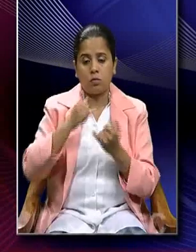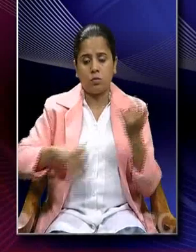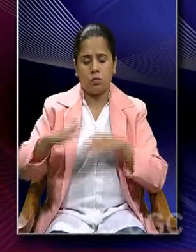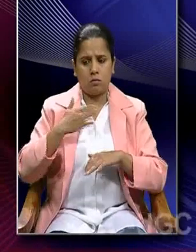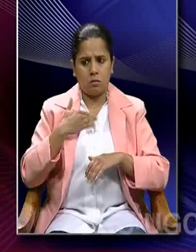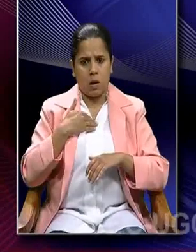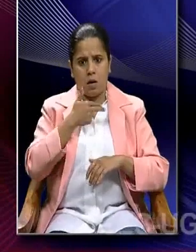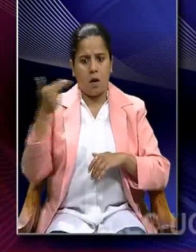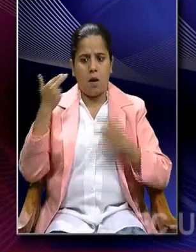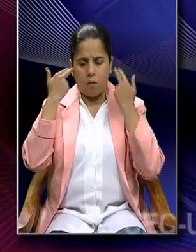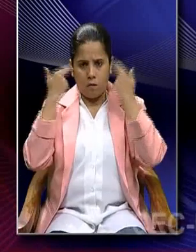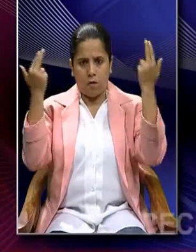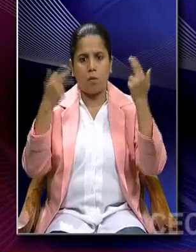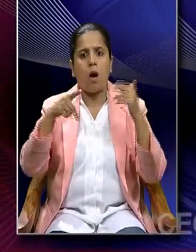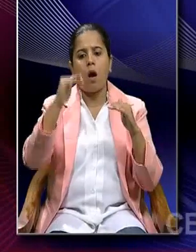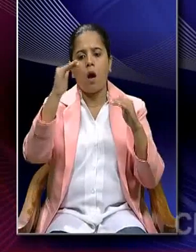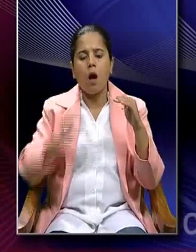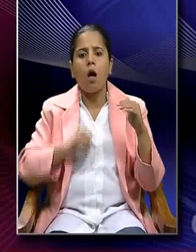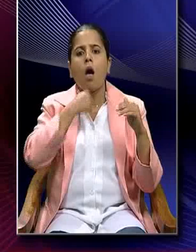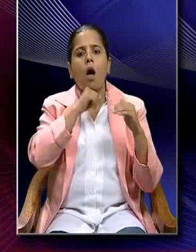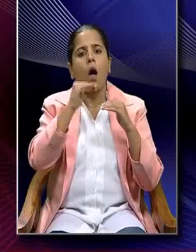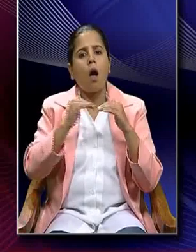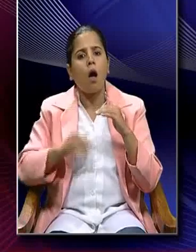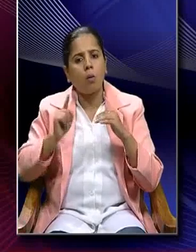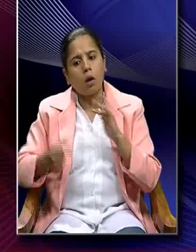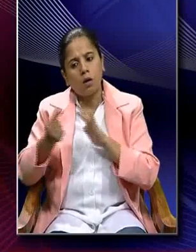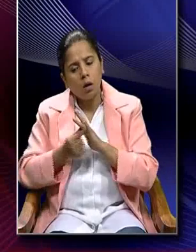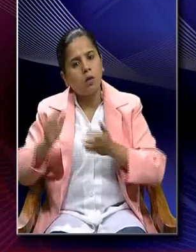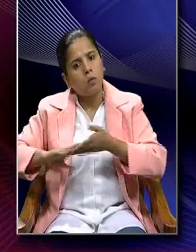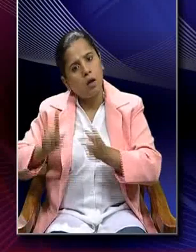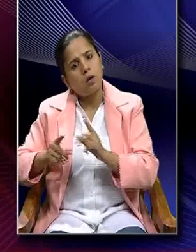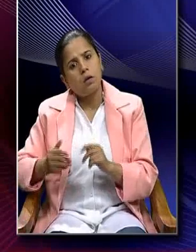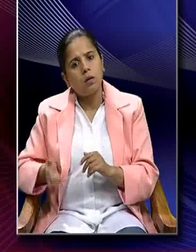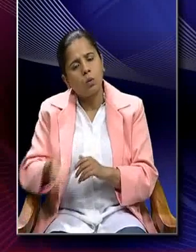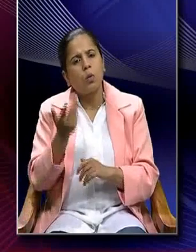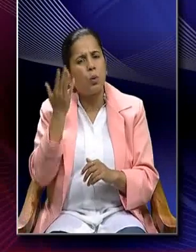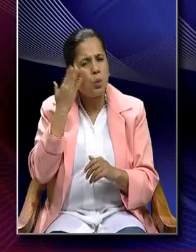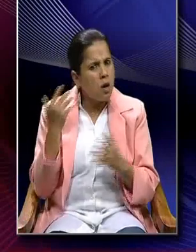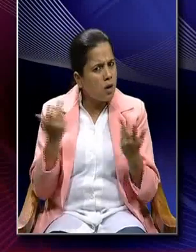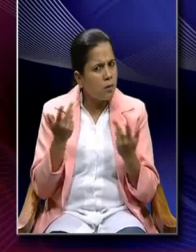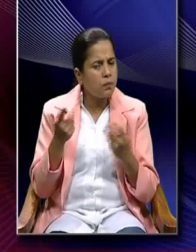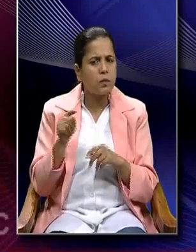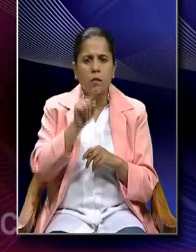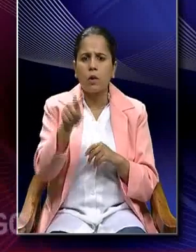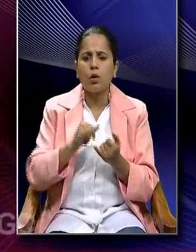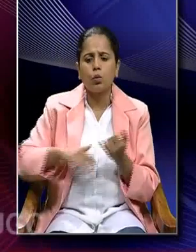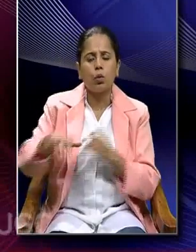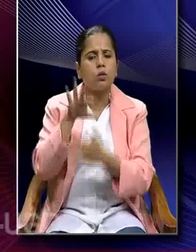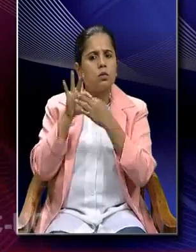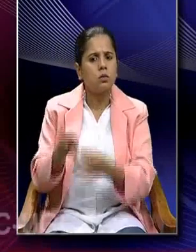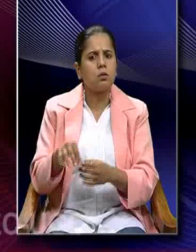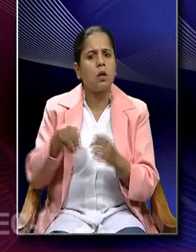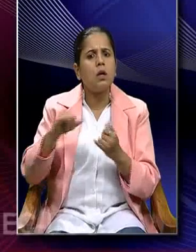position, the lower is the age of betrothal and marriage. Why? The question that sociologists and social